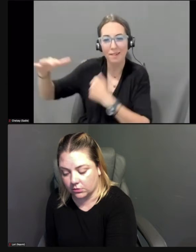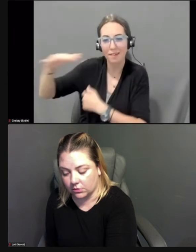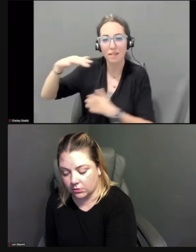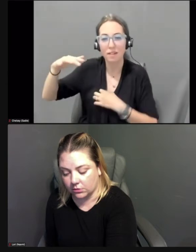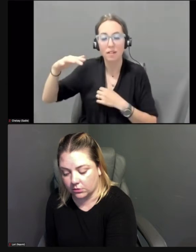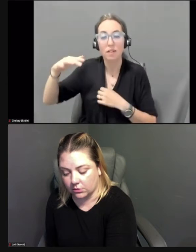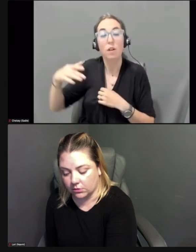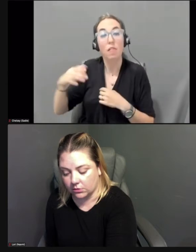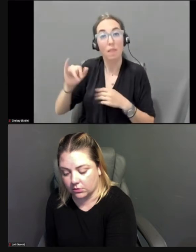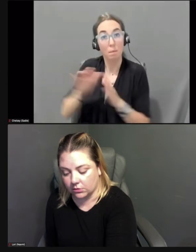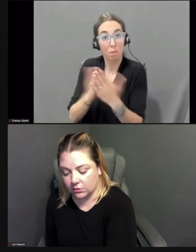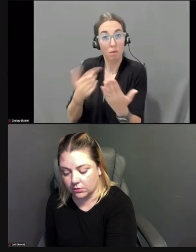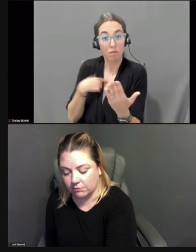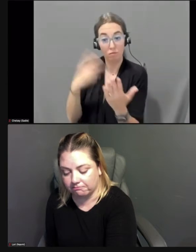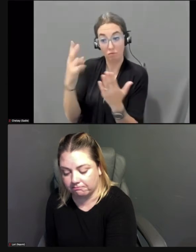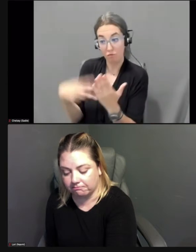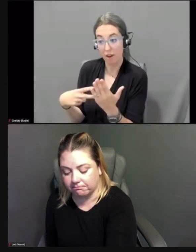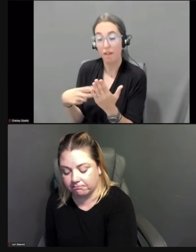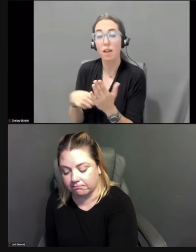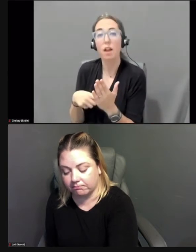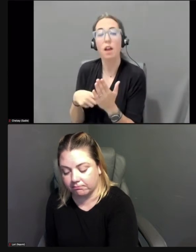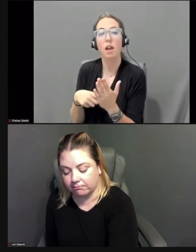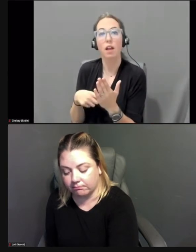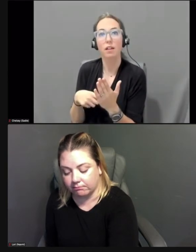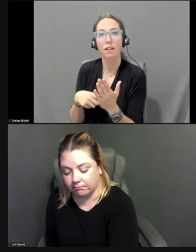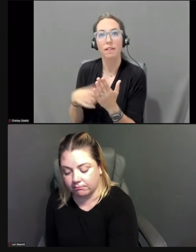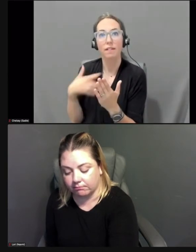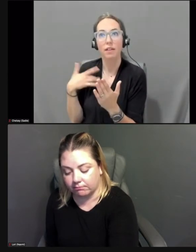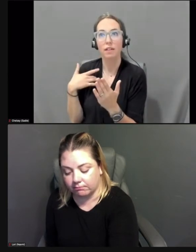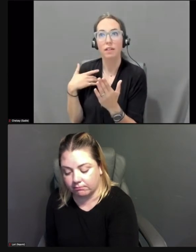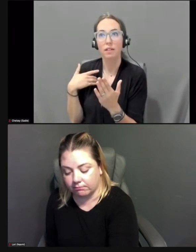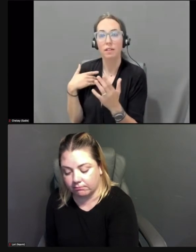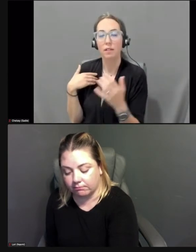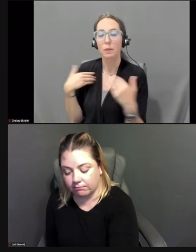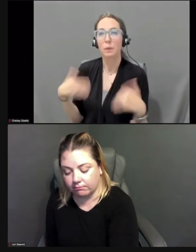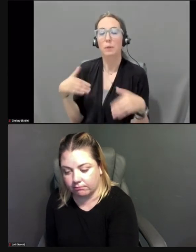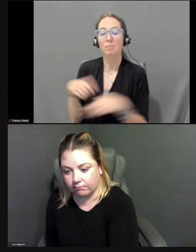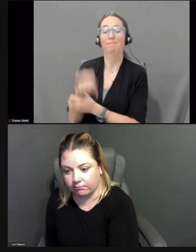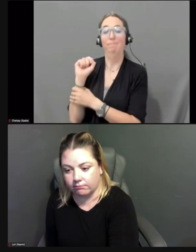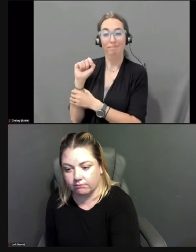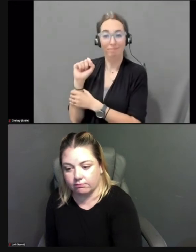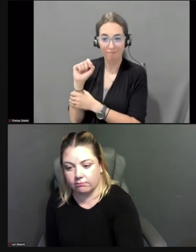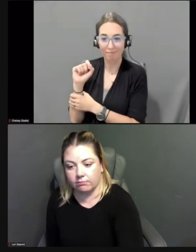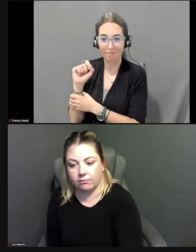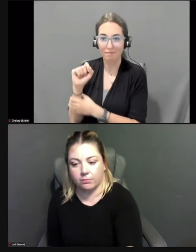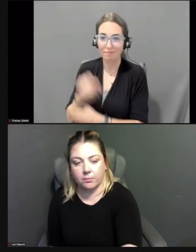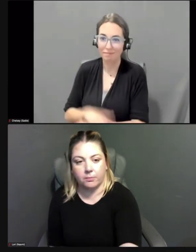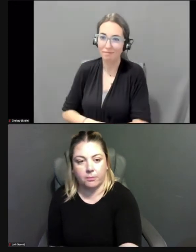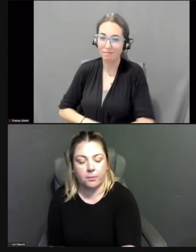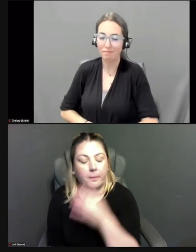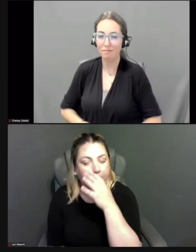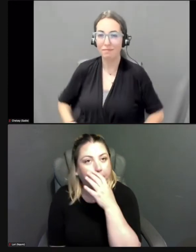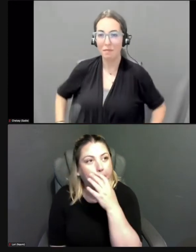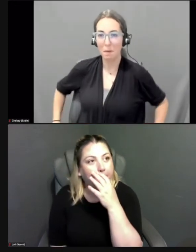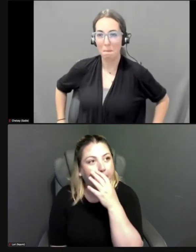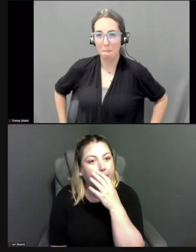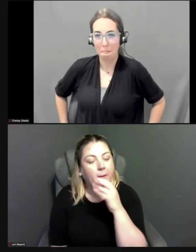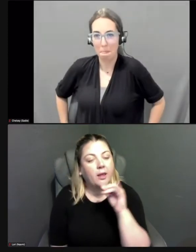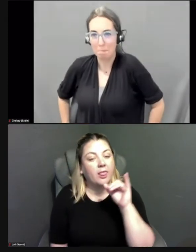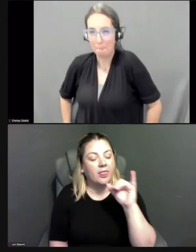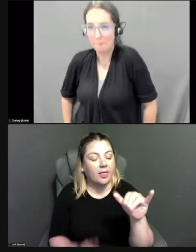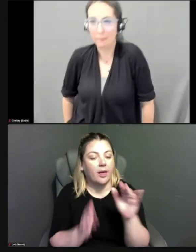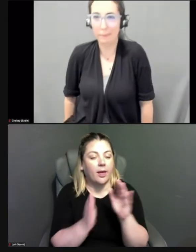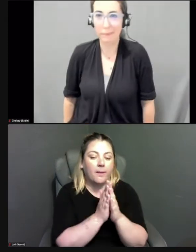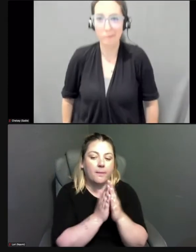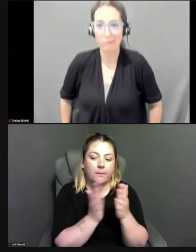because it was very eye-opening for me. That book is like, I don't even have words for how